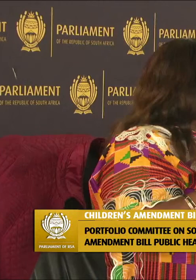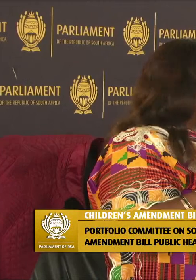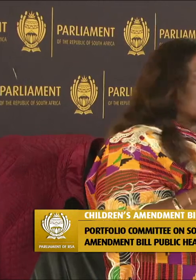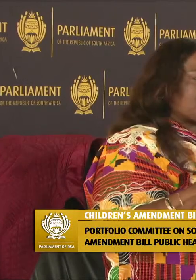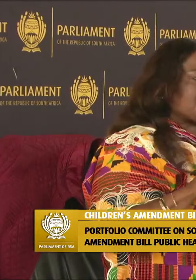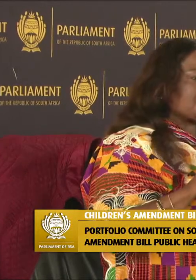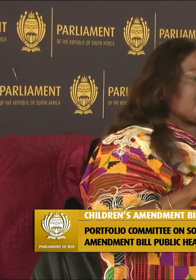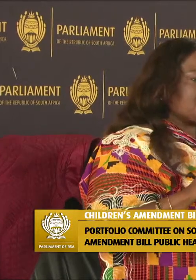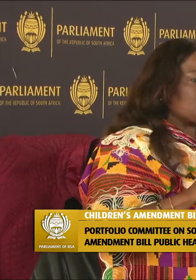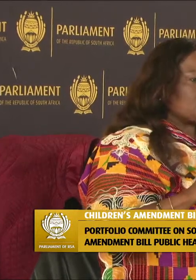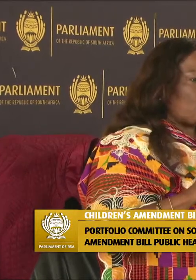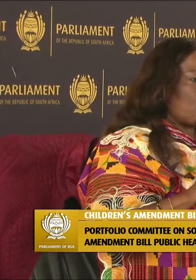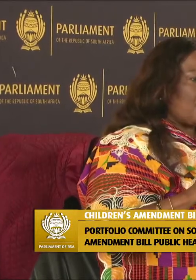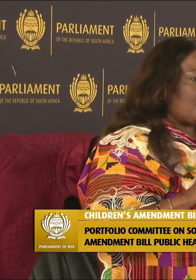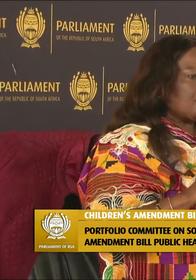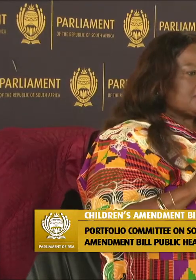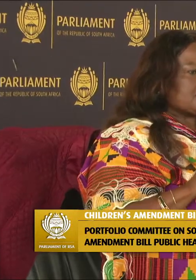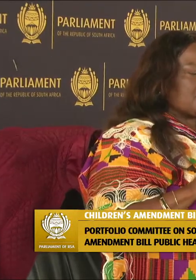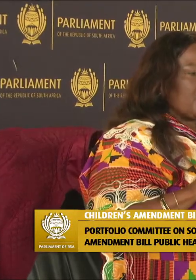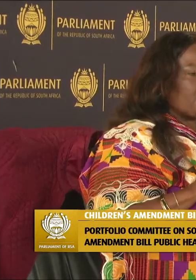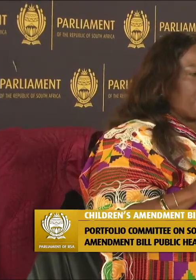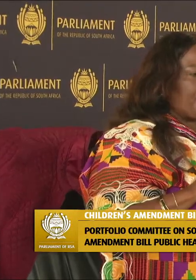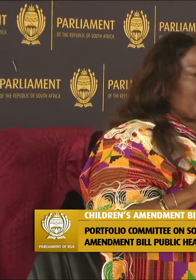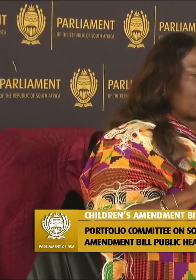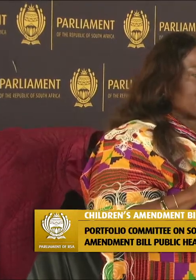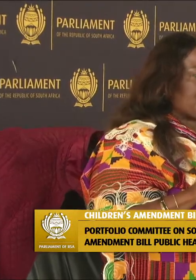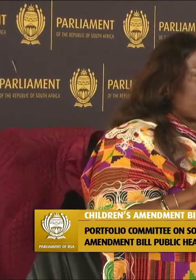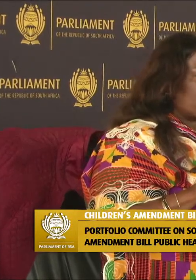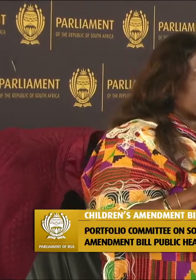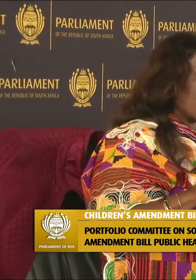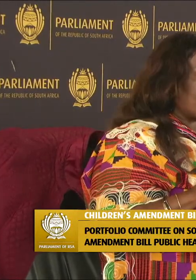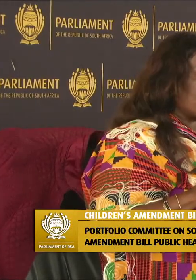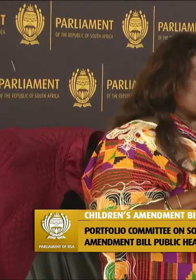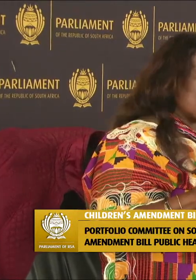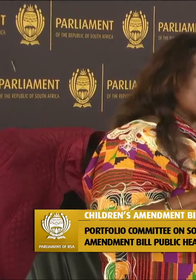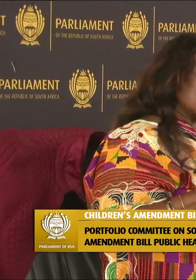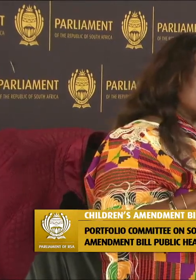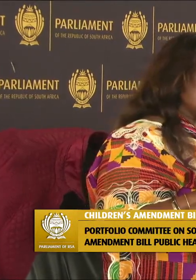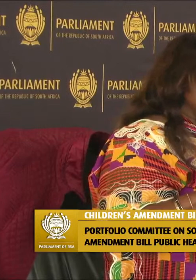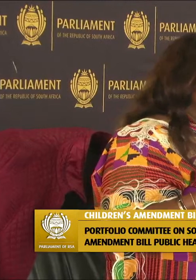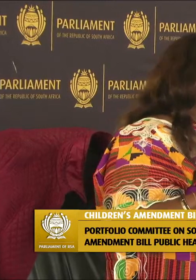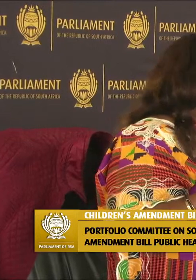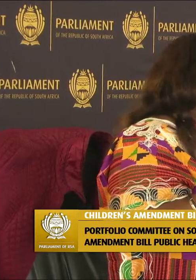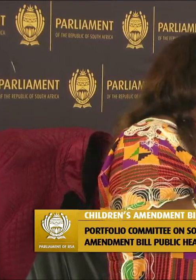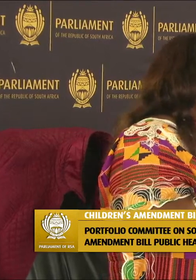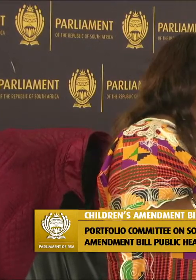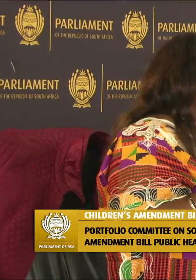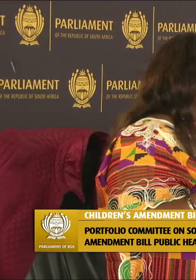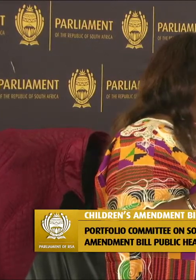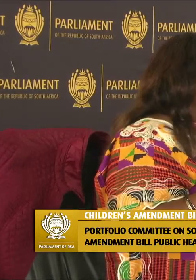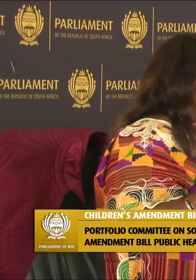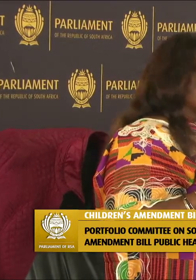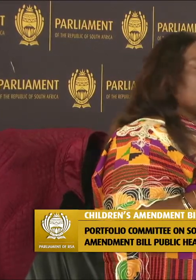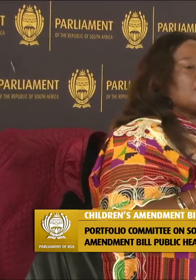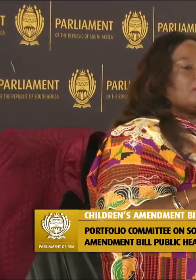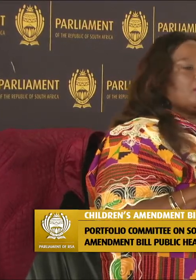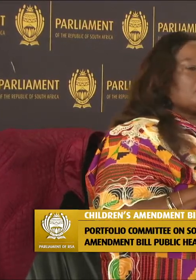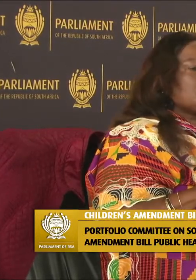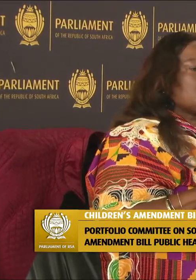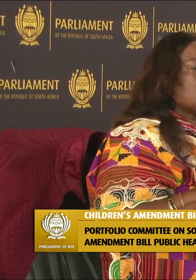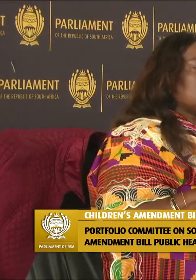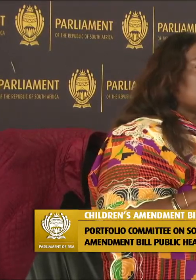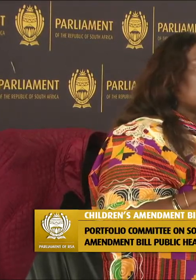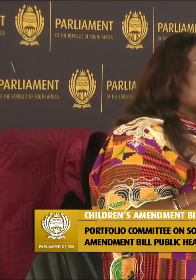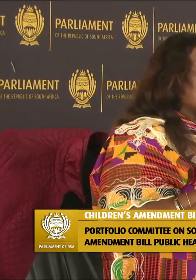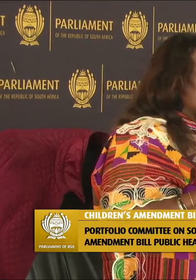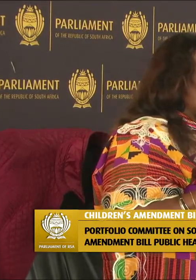kubalulekile ndiseske nditsho uba sinayo ne-backup support staff esihamba nayo. I think it is important also to mention